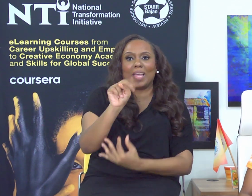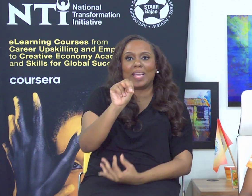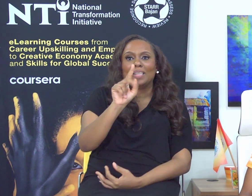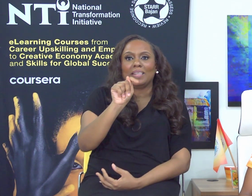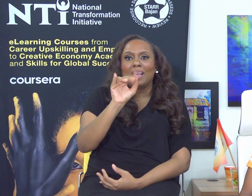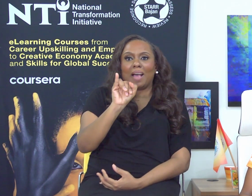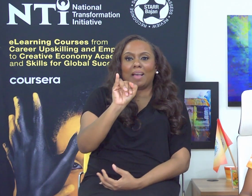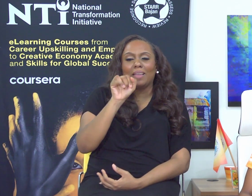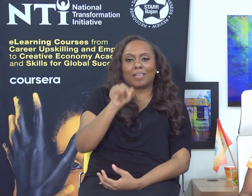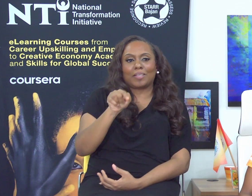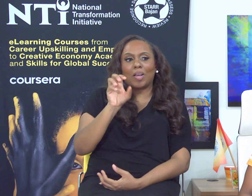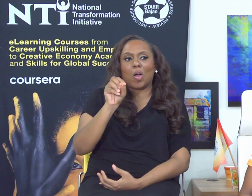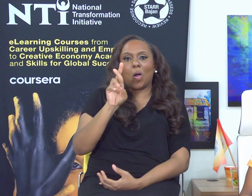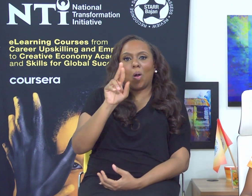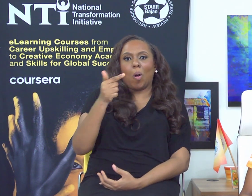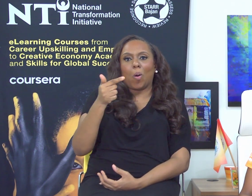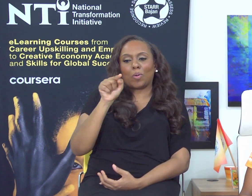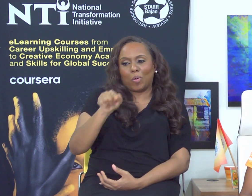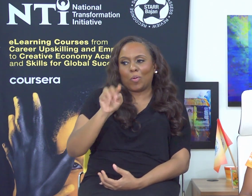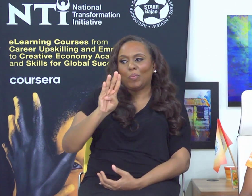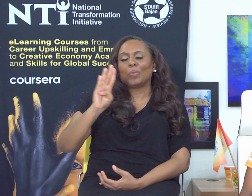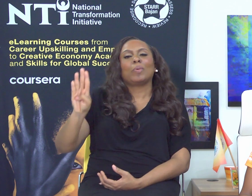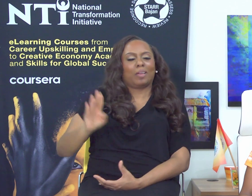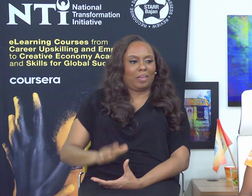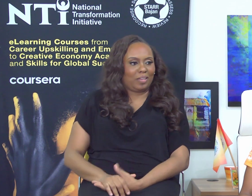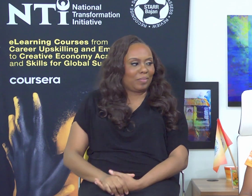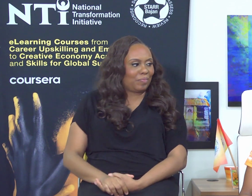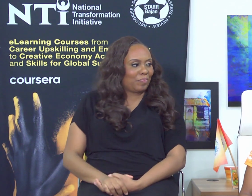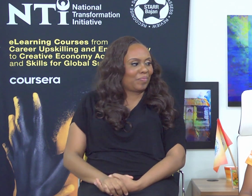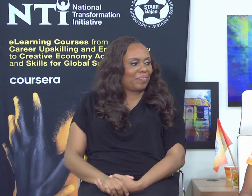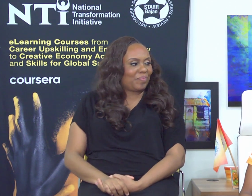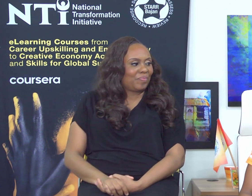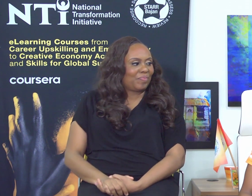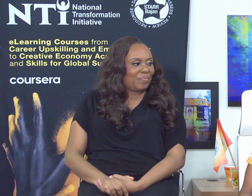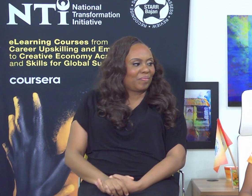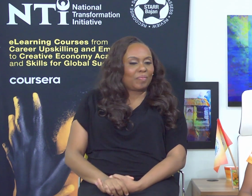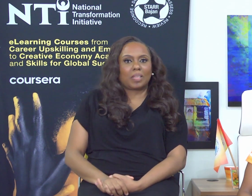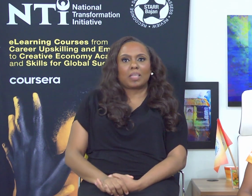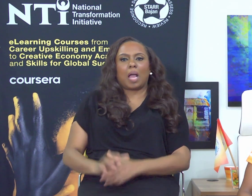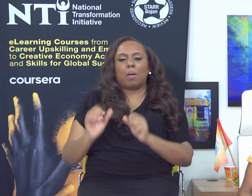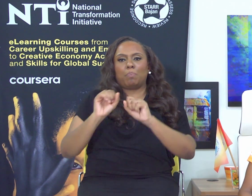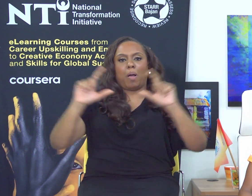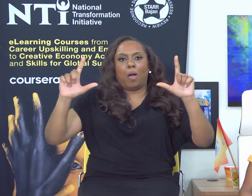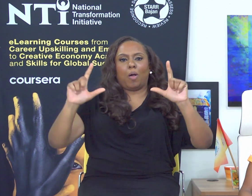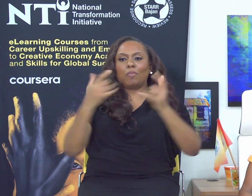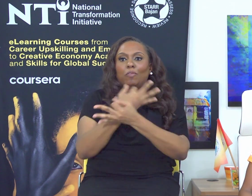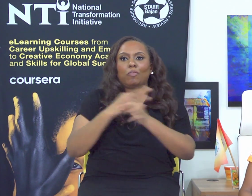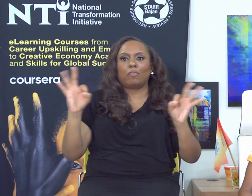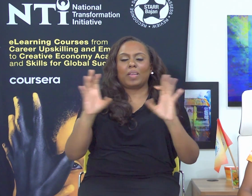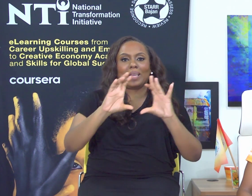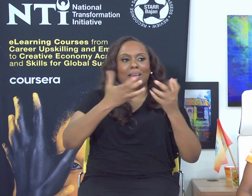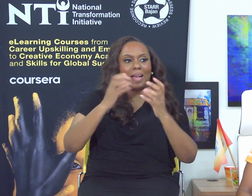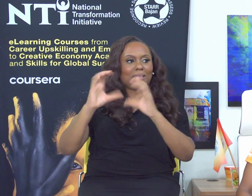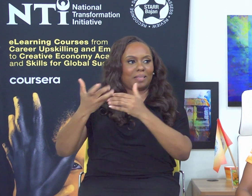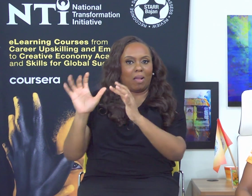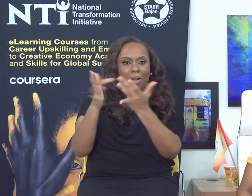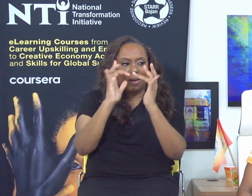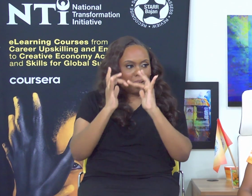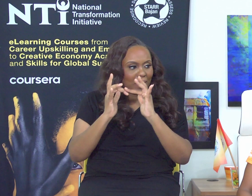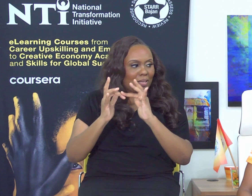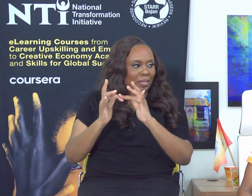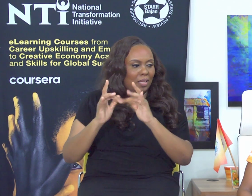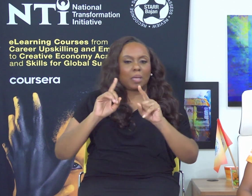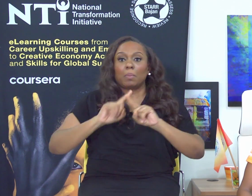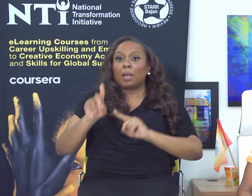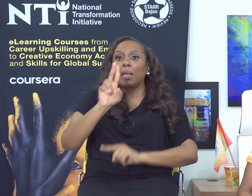nti.org.bb, the National Transformation Initiative. Of course, that's a website where you can sign up for free courses, but it's also a